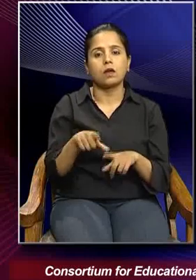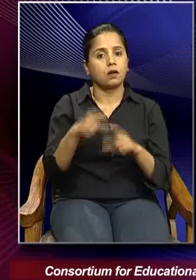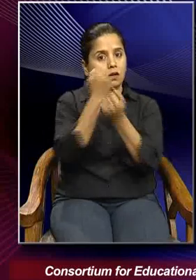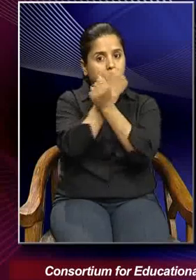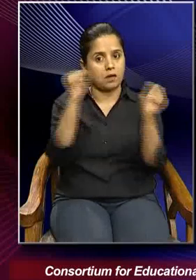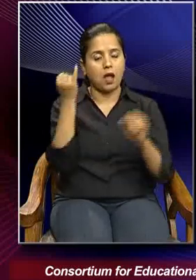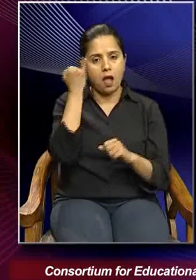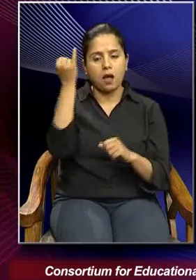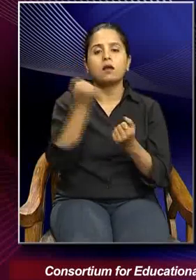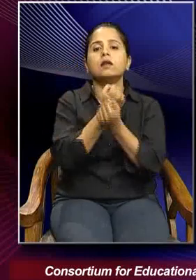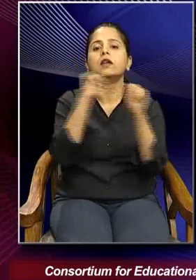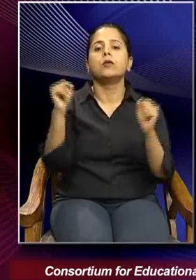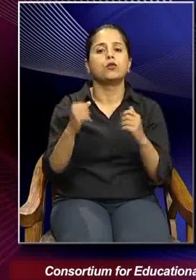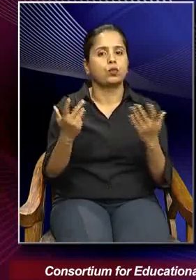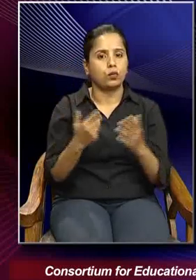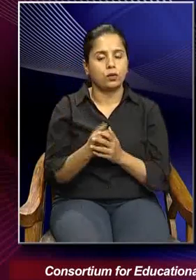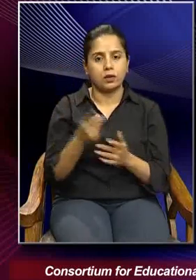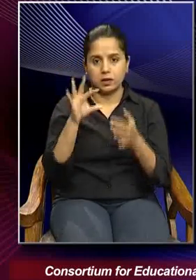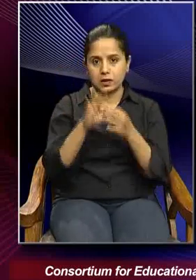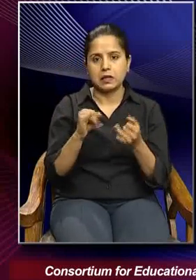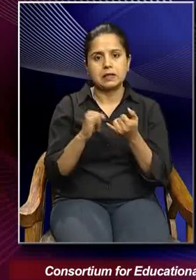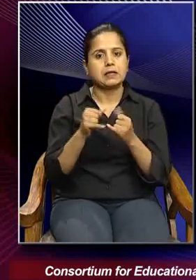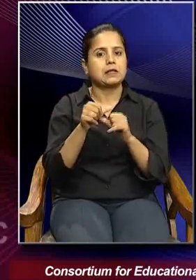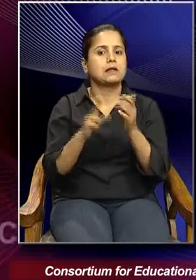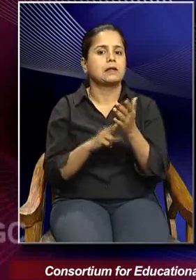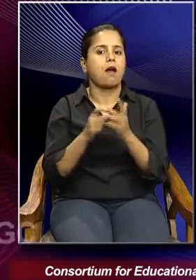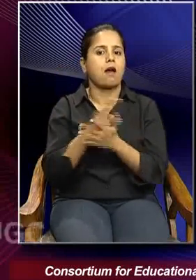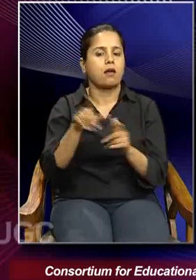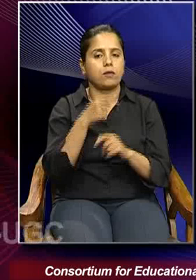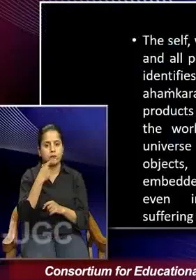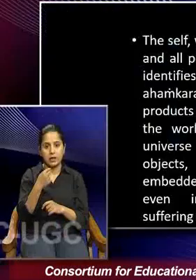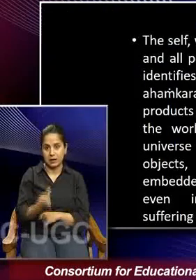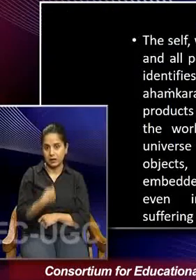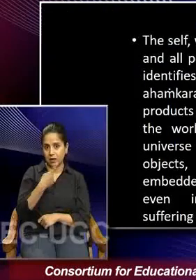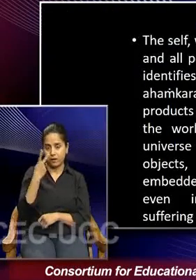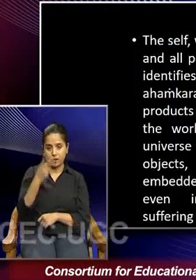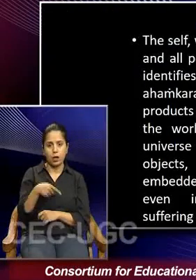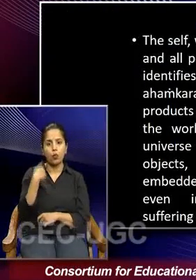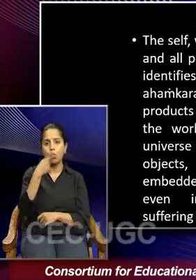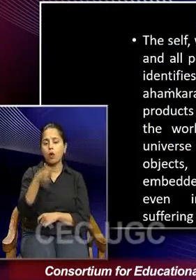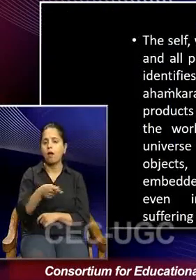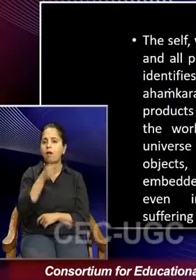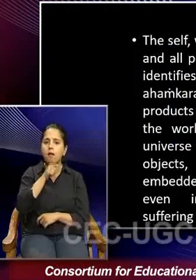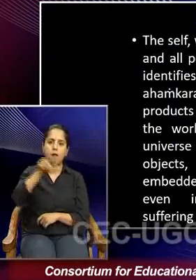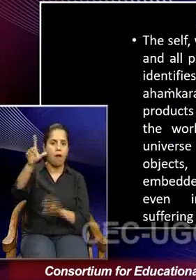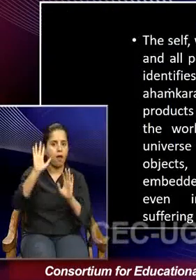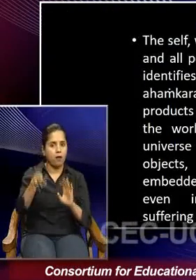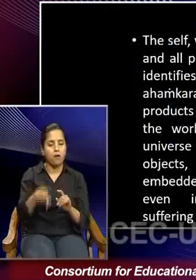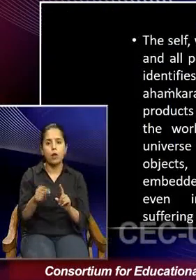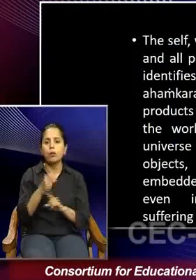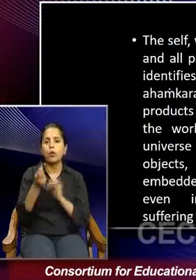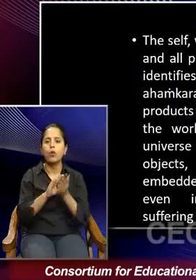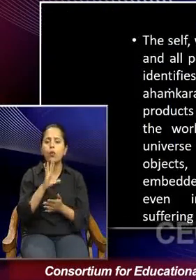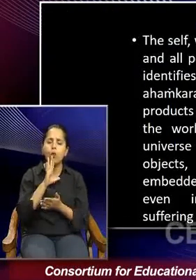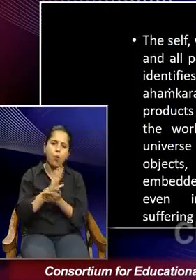or the idea of liberation according to Sāṅkhya. So, self, who is eternal, pure